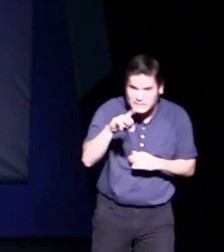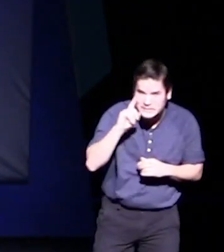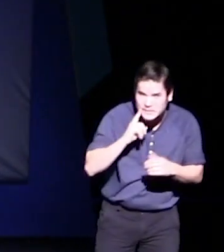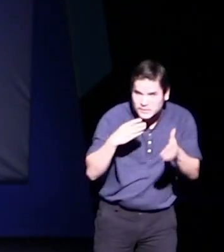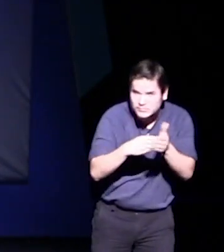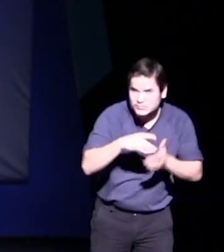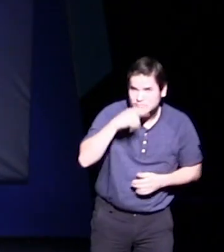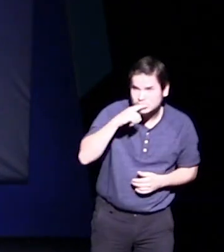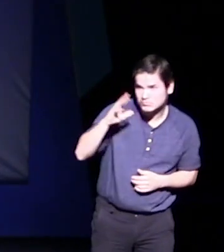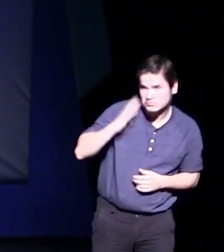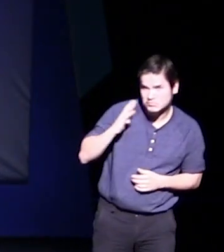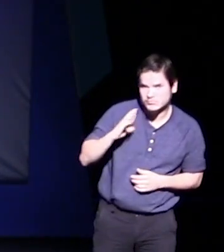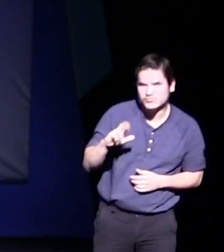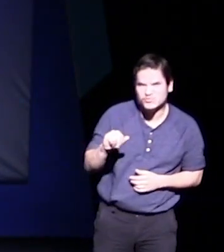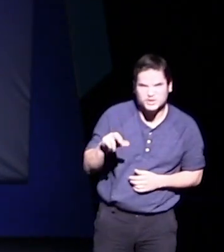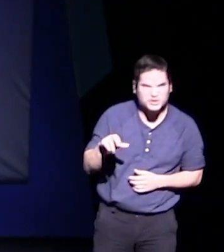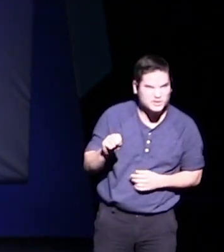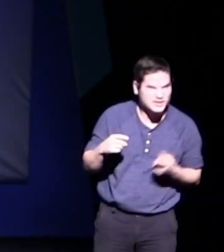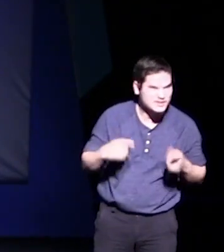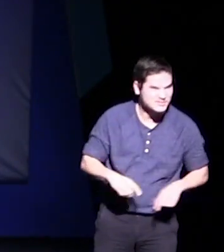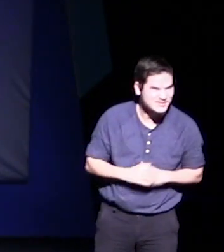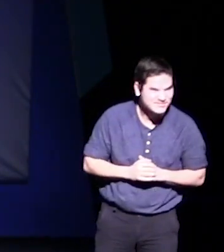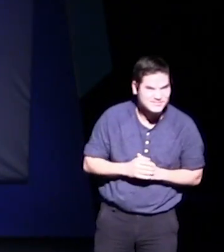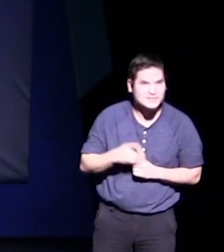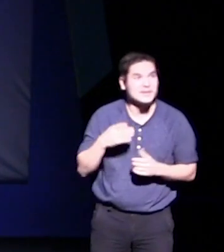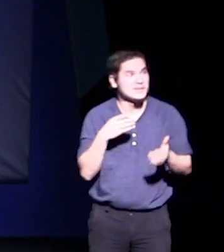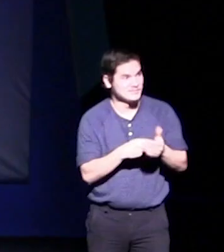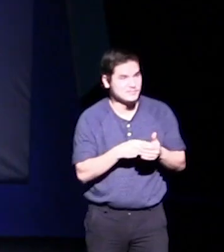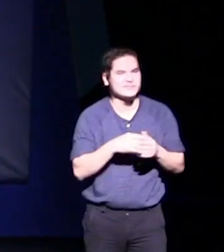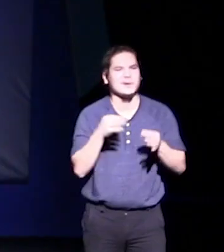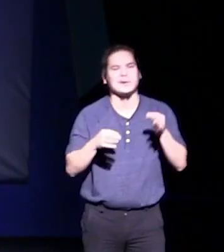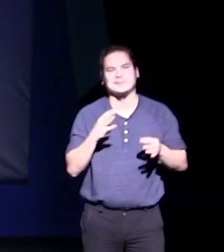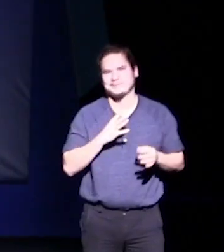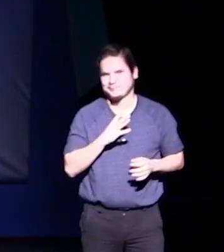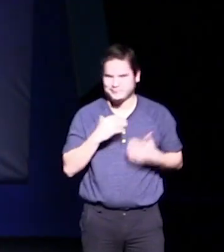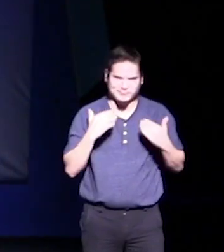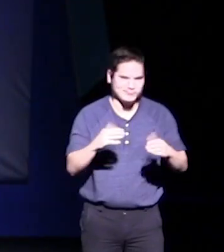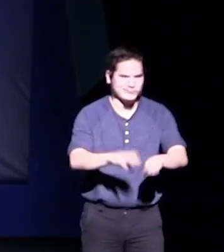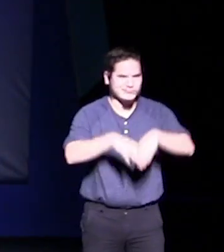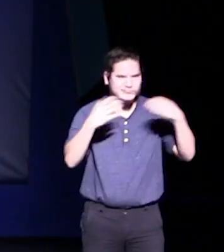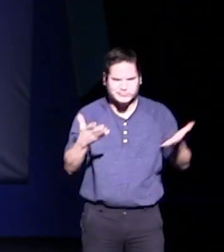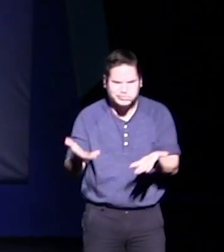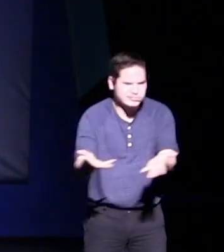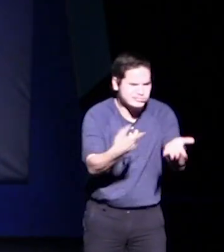After he was dismissed from the hospital, he decided to fight for his rights, which was no small thing at that